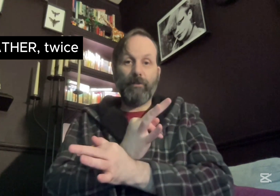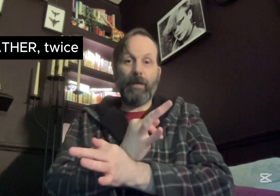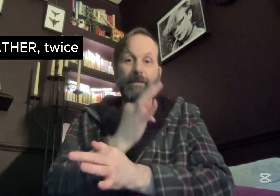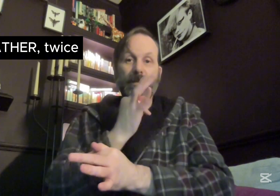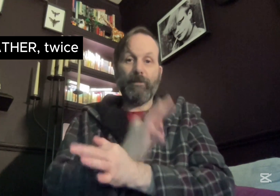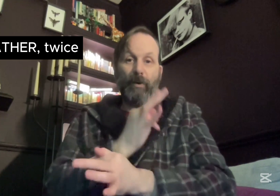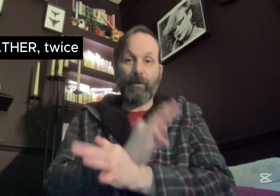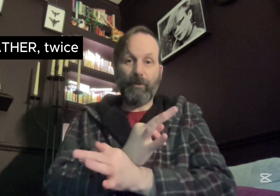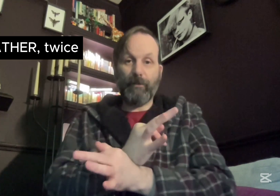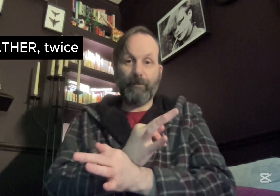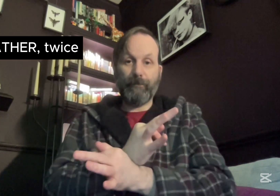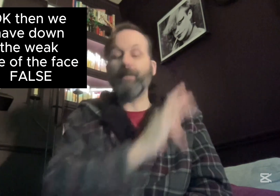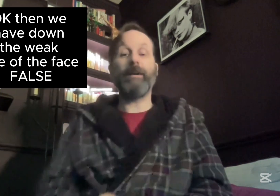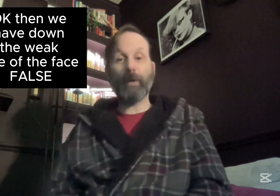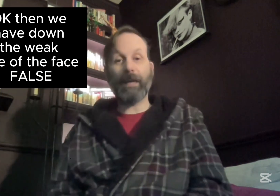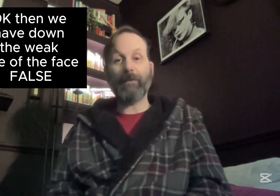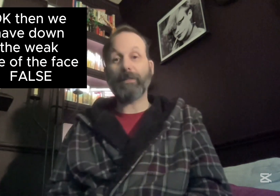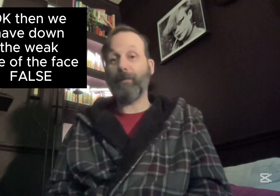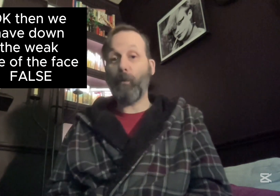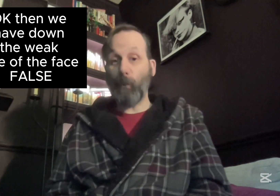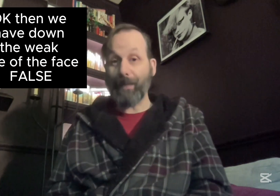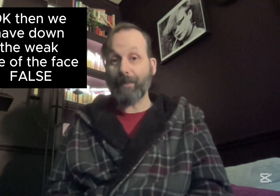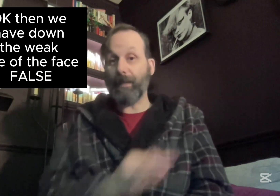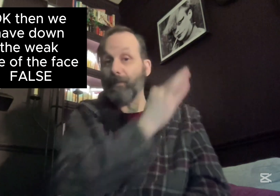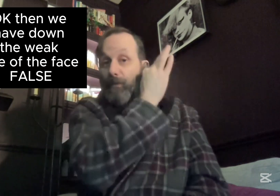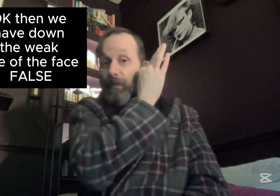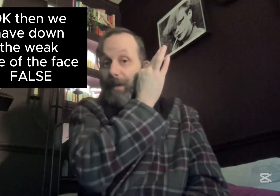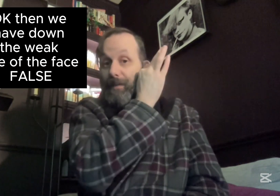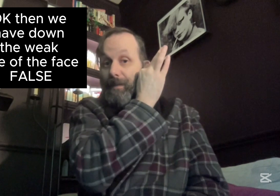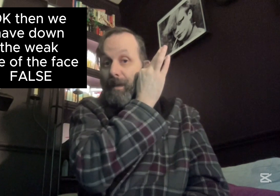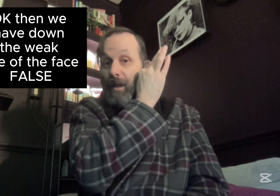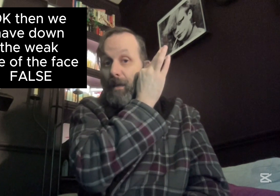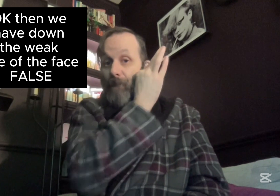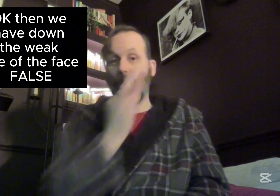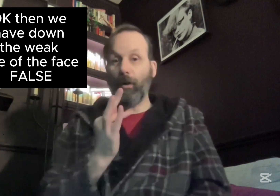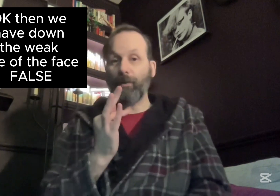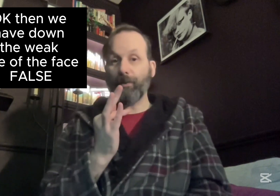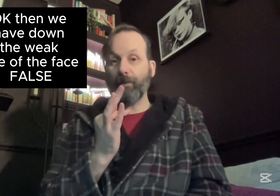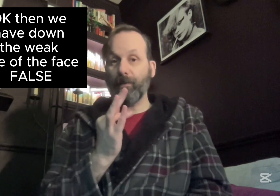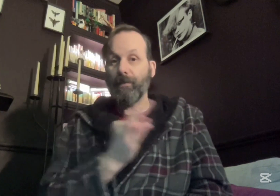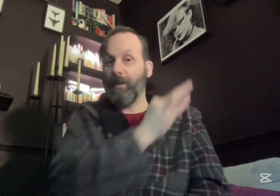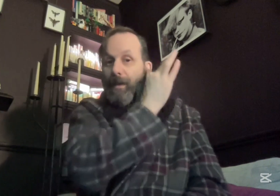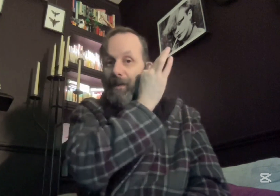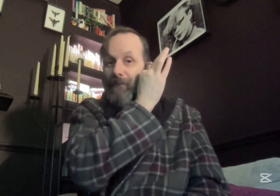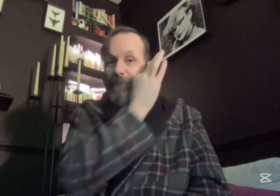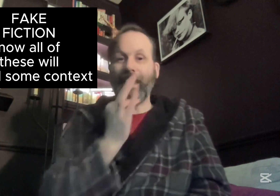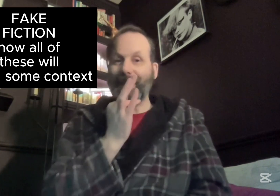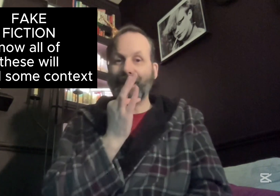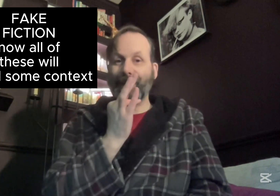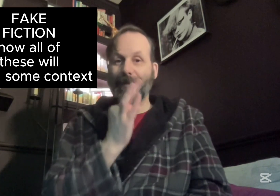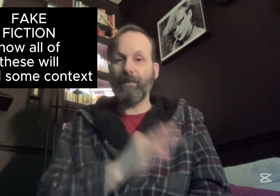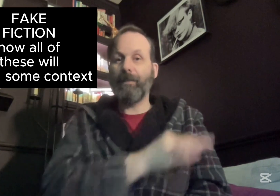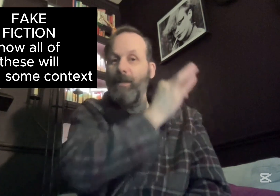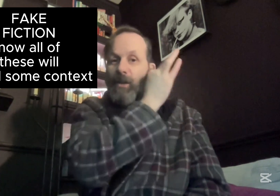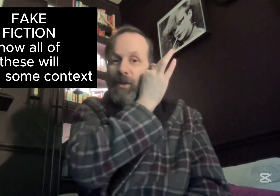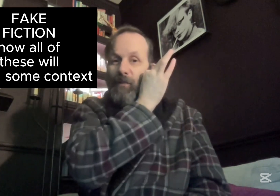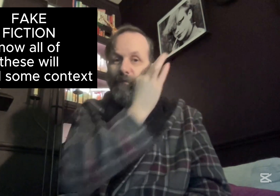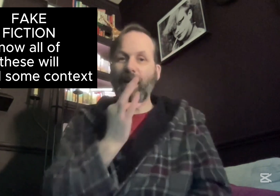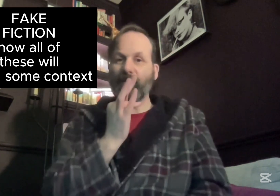twice, father. Okay. Then we have down the weak side of the face, false, fake,